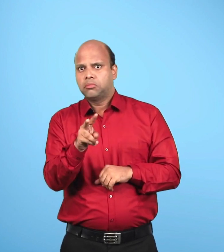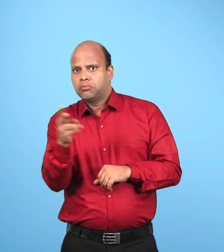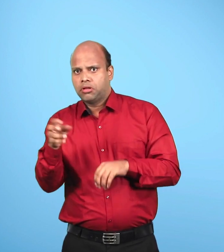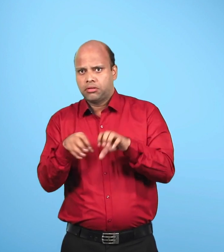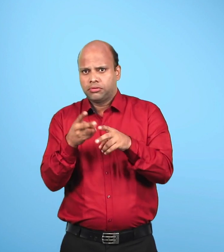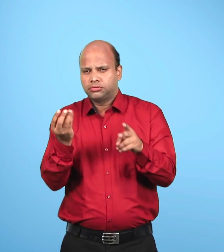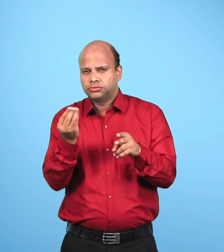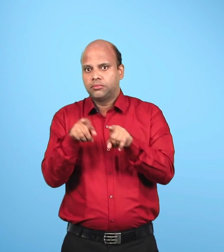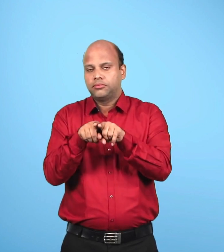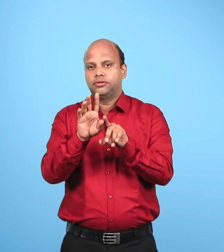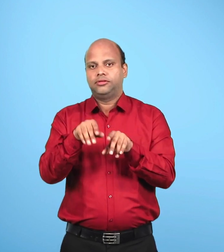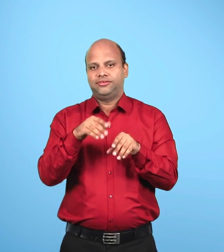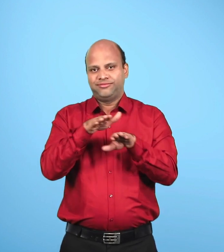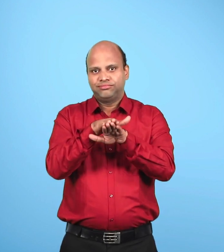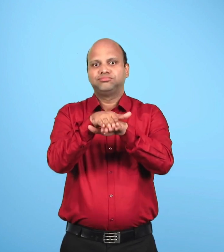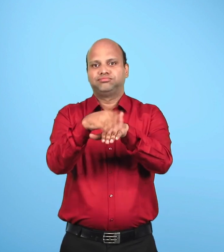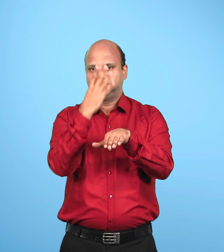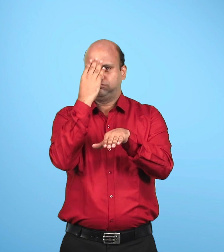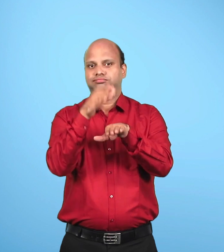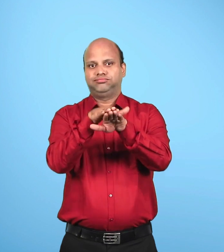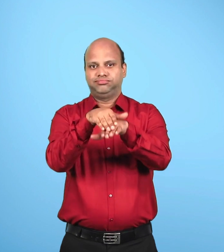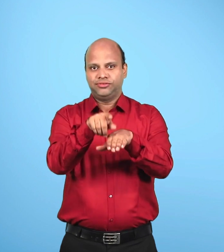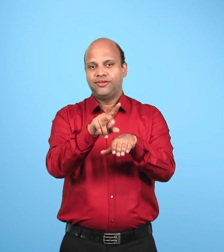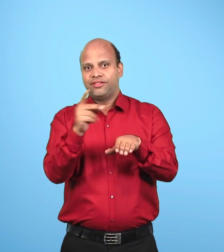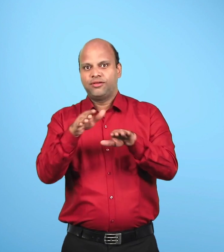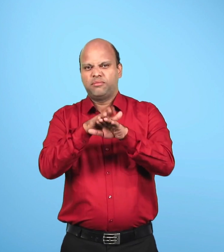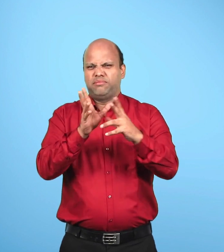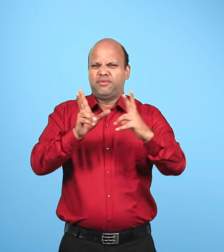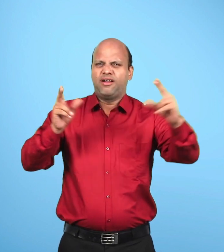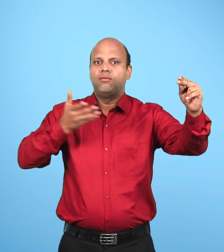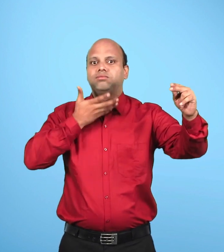There are some sea animals like dolphins and whales that do not have gills.